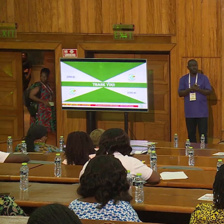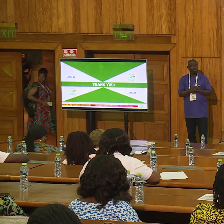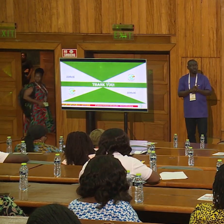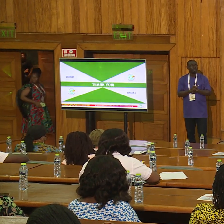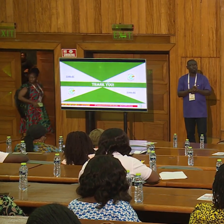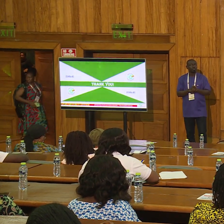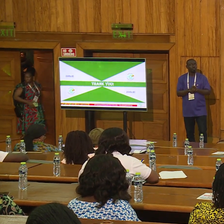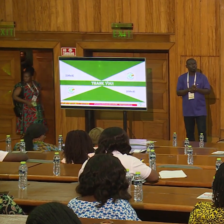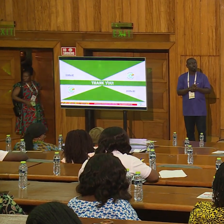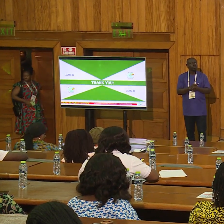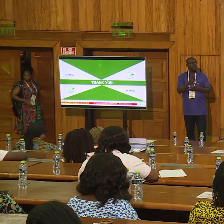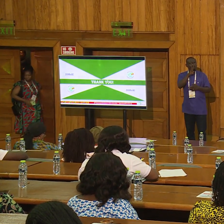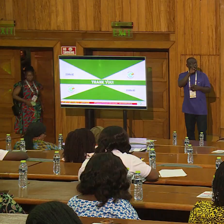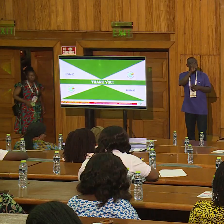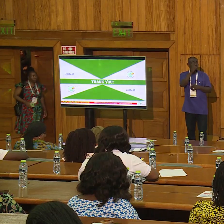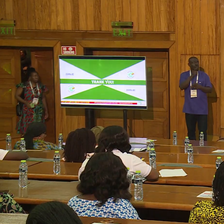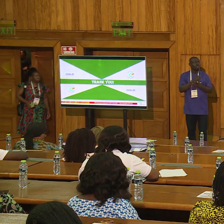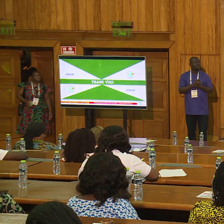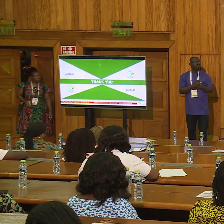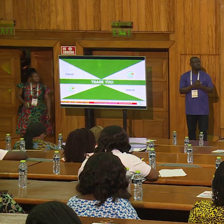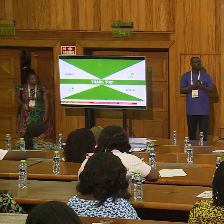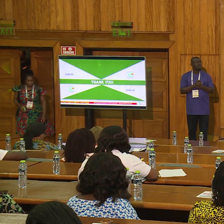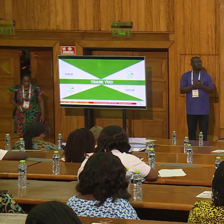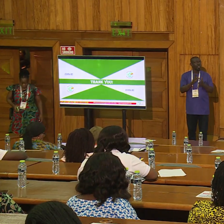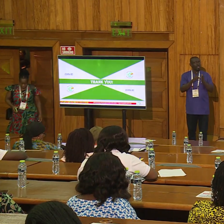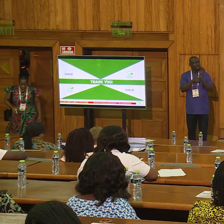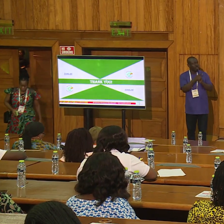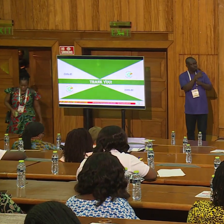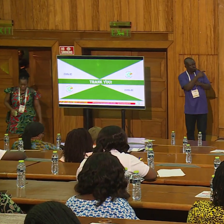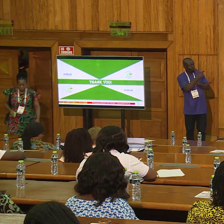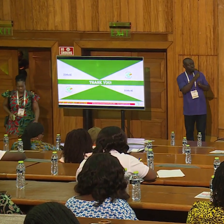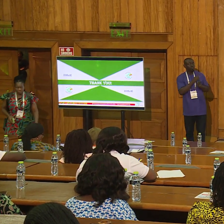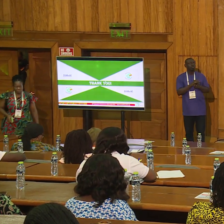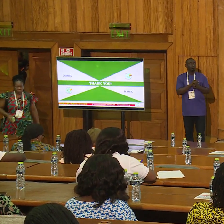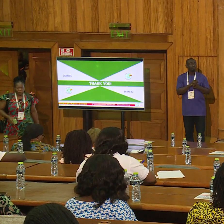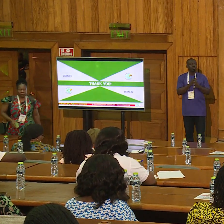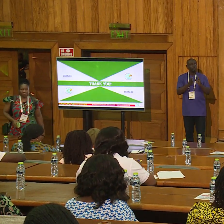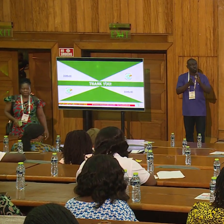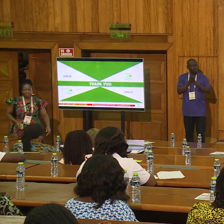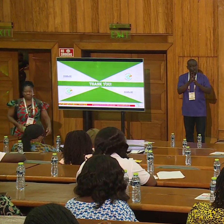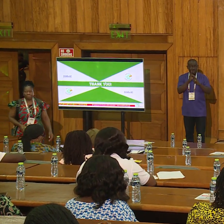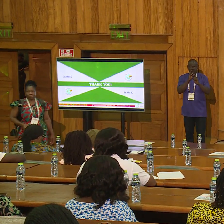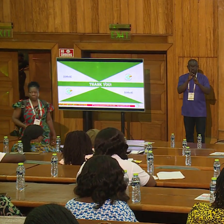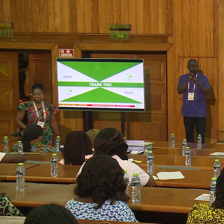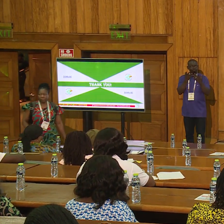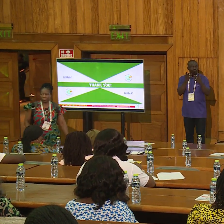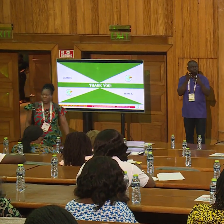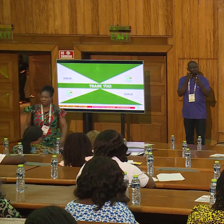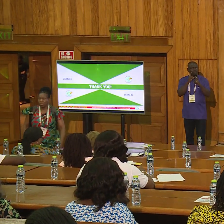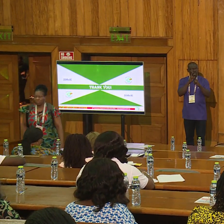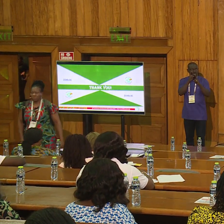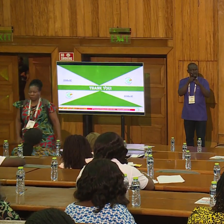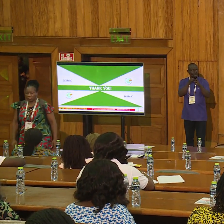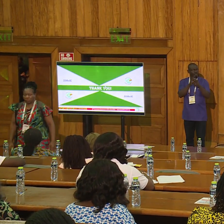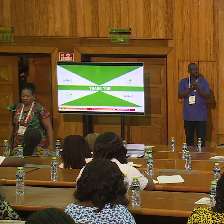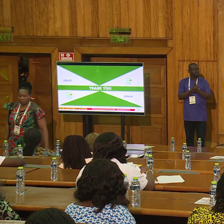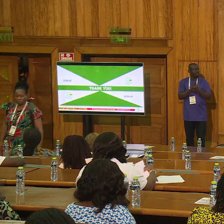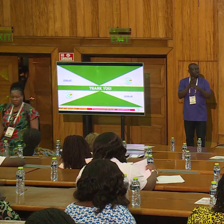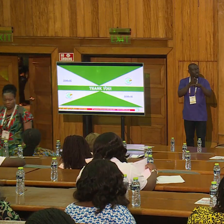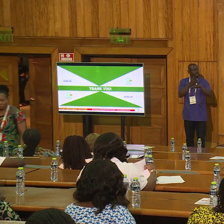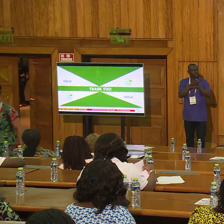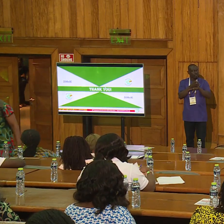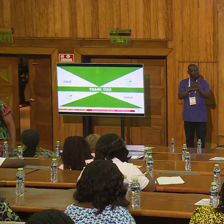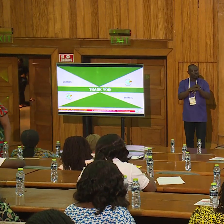I'll quickly take two only, then I'll ask Walter to quickly run down the responses. And after